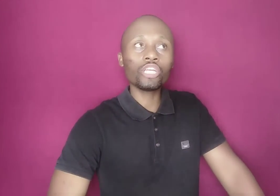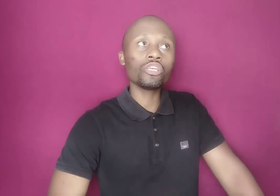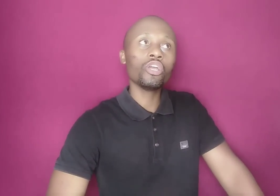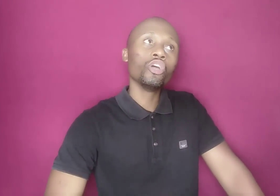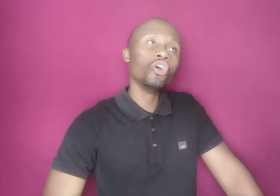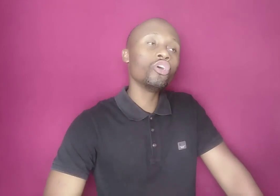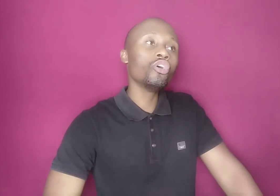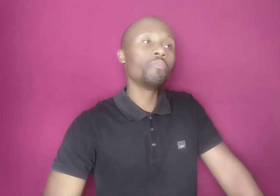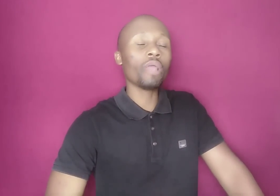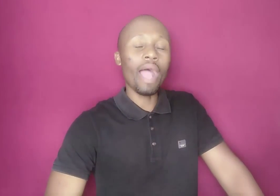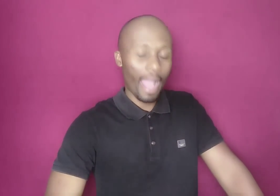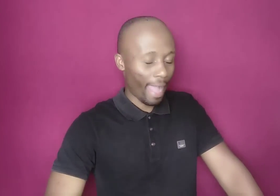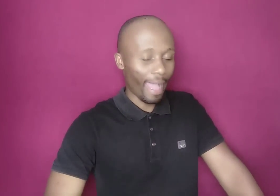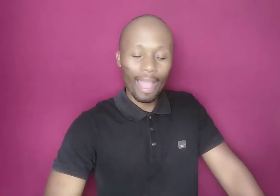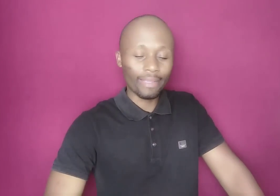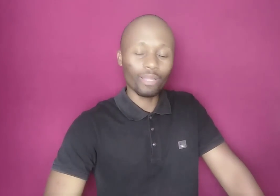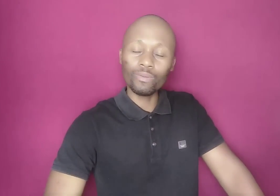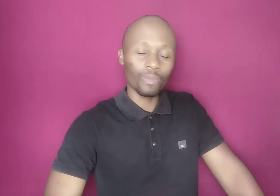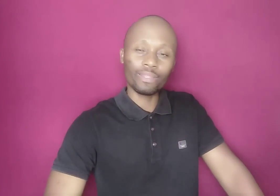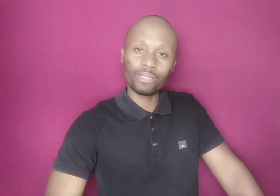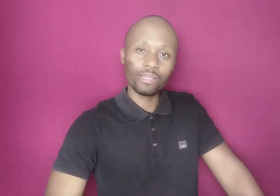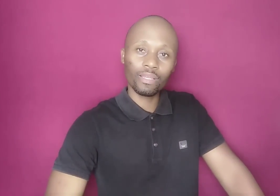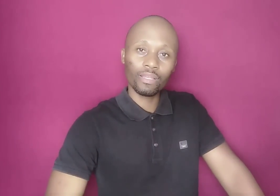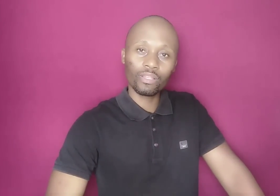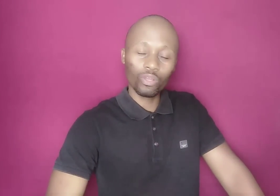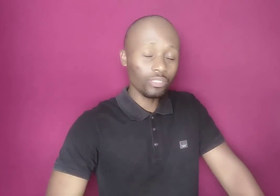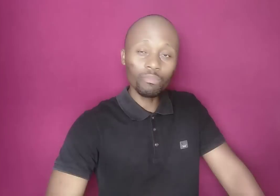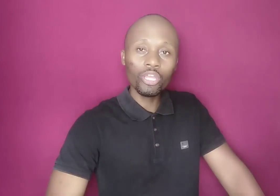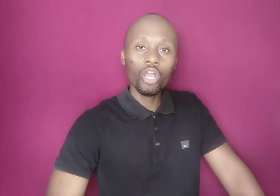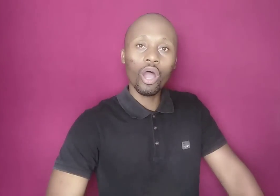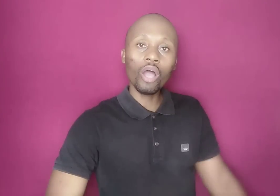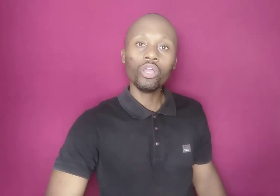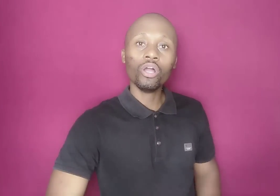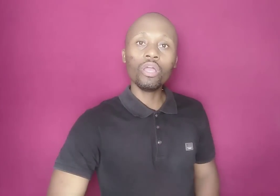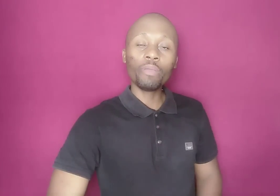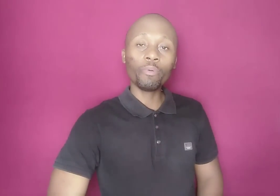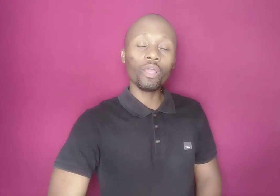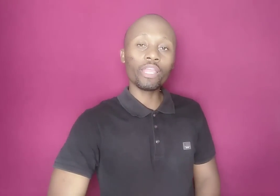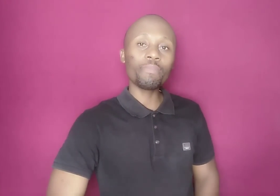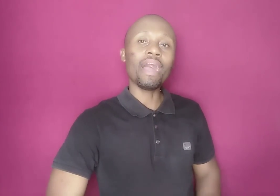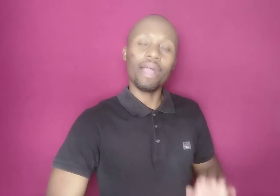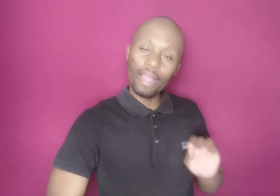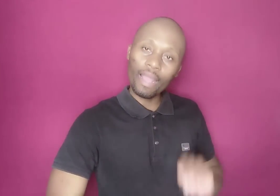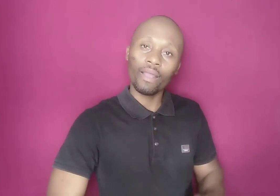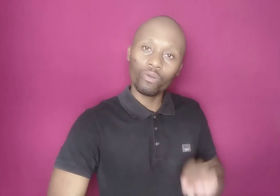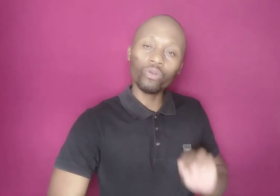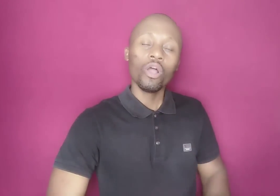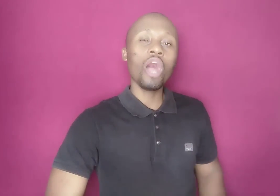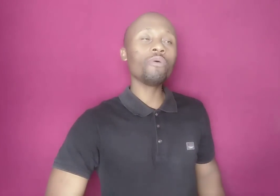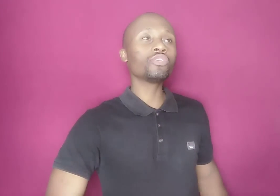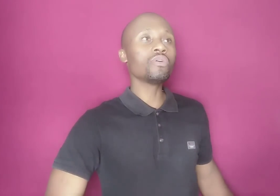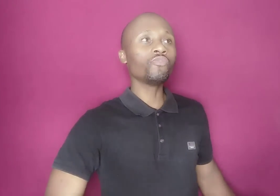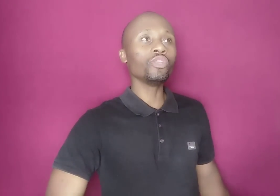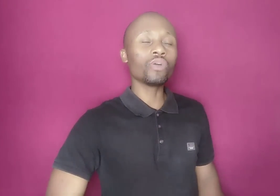say, hey, I don't want that. Don't tell me, hey, people hate me, I was wrongfully